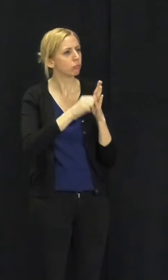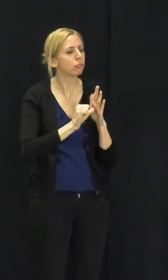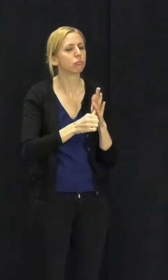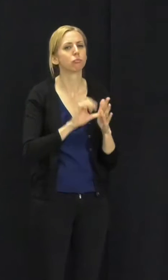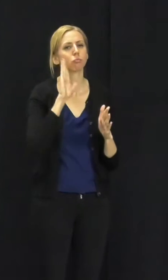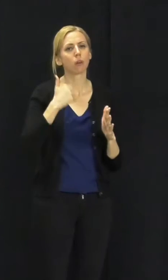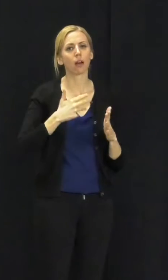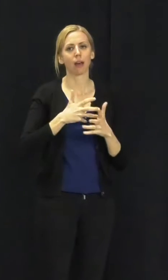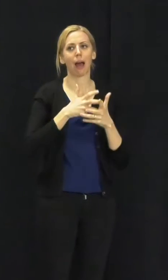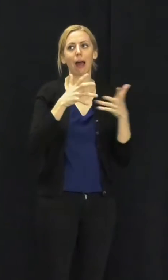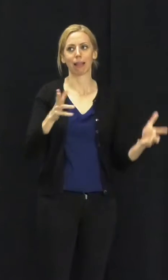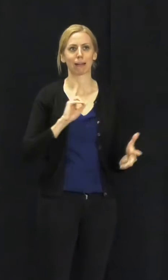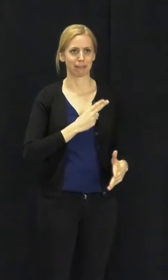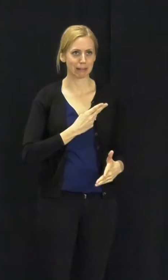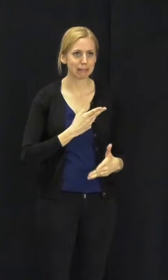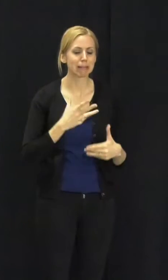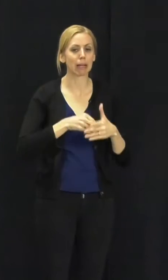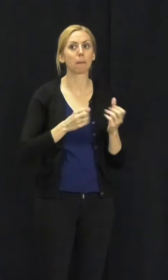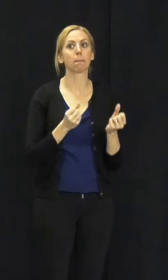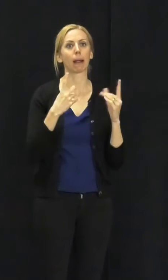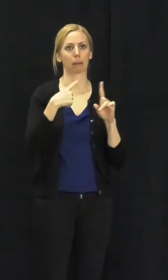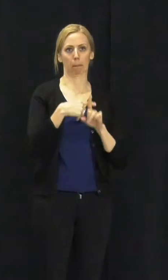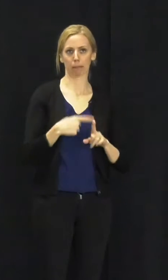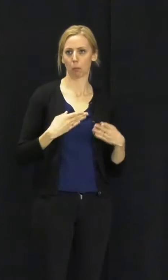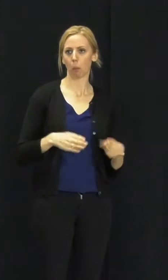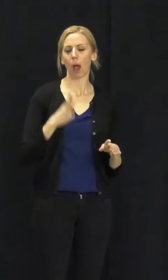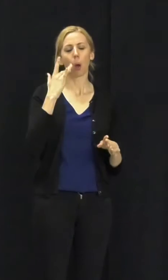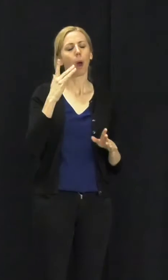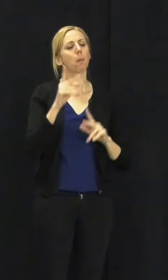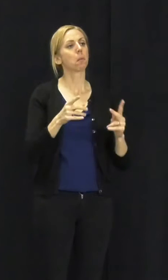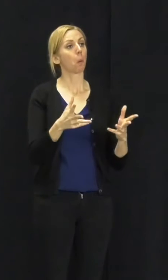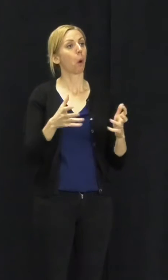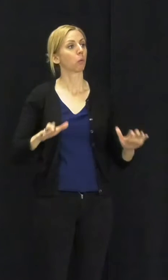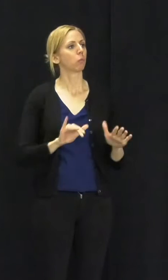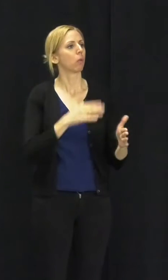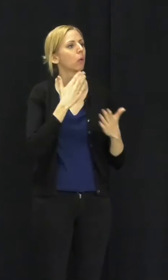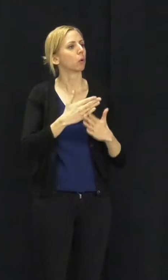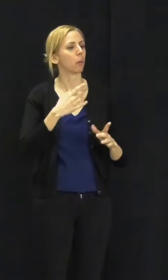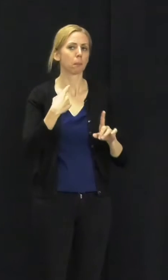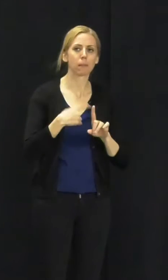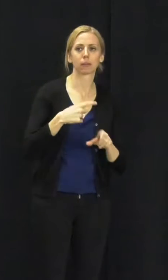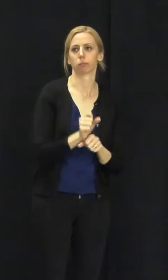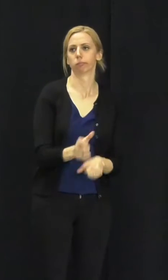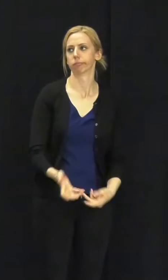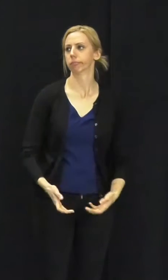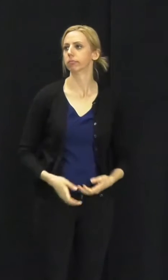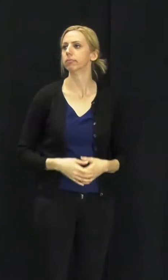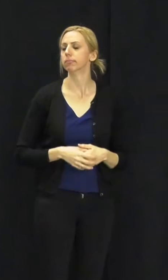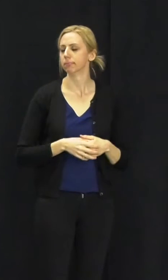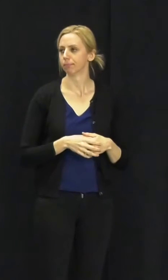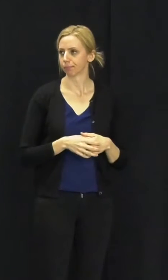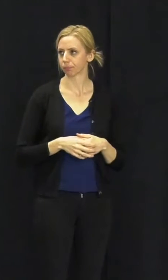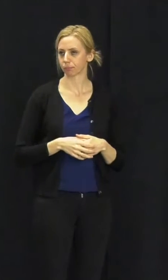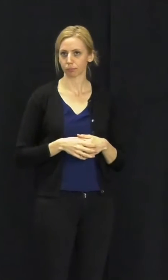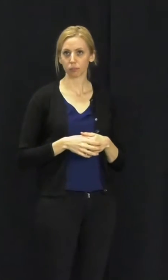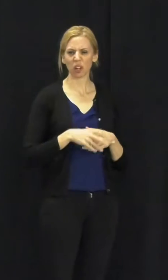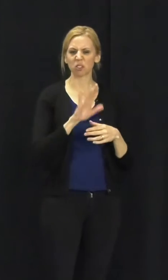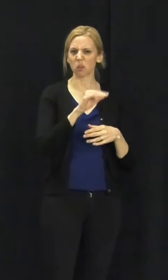step, right? Lots of, the arts field is super behind when it comes to counting things,